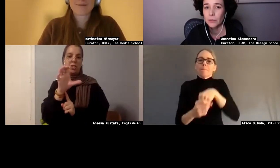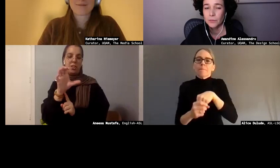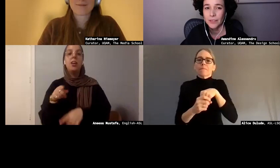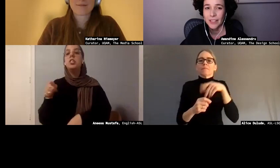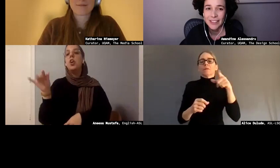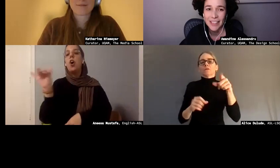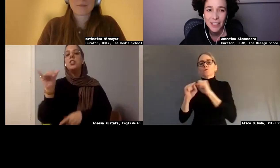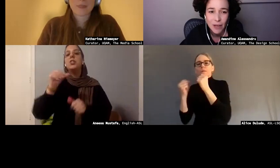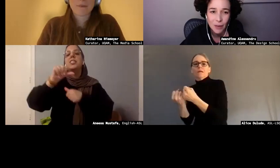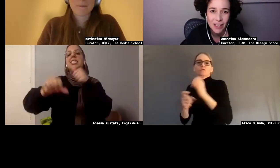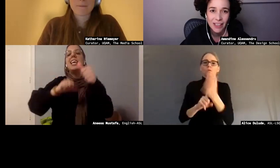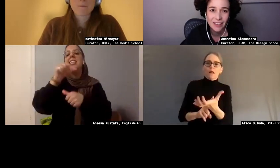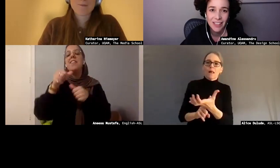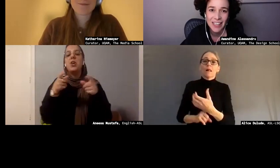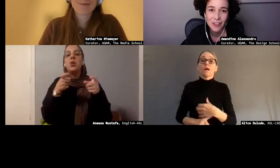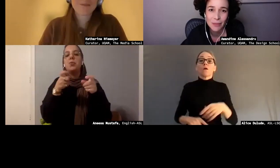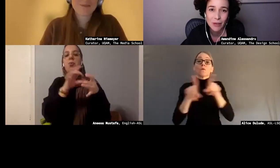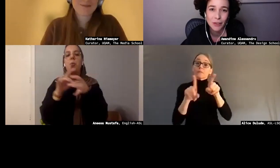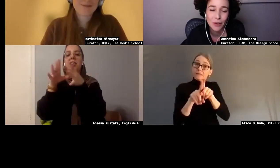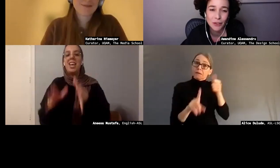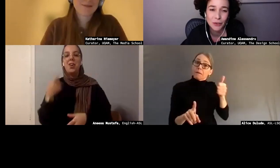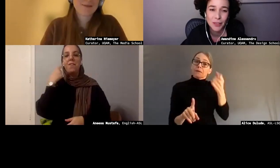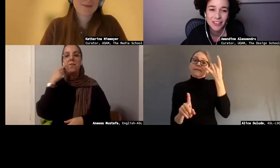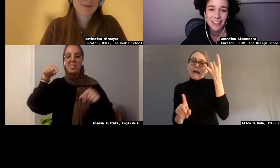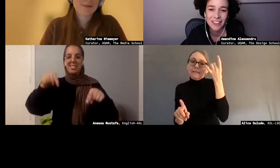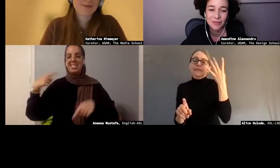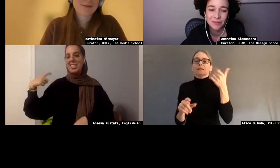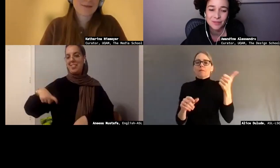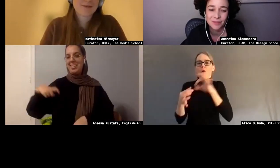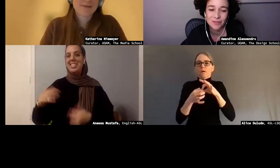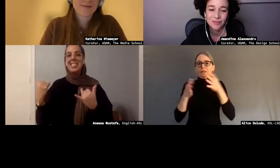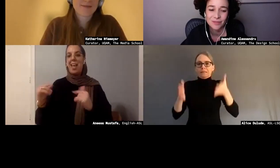Total. Now I will hand the microphone over to you, Katharina.